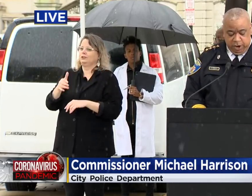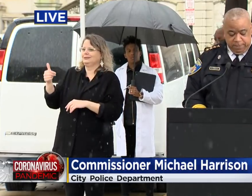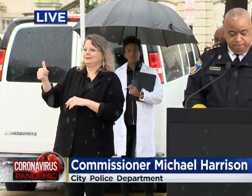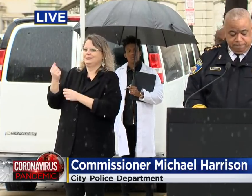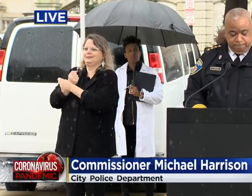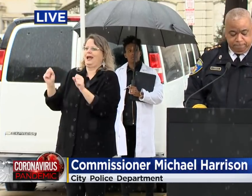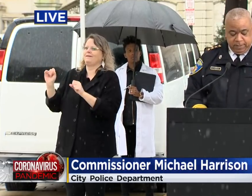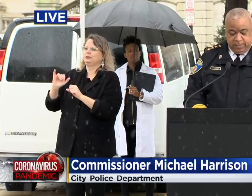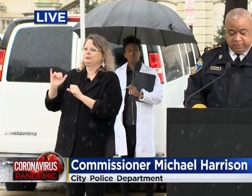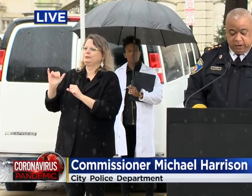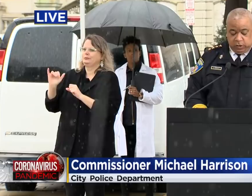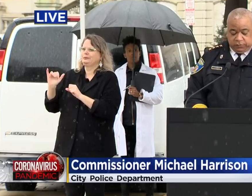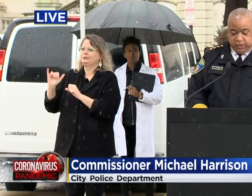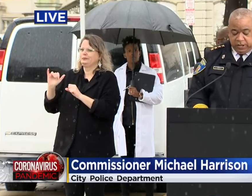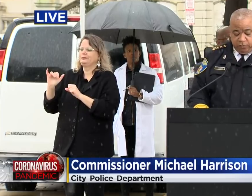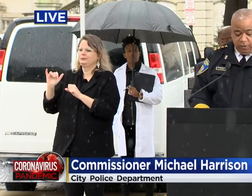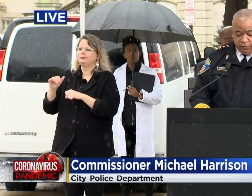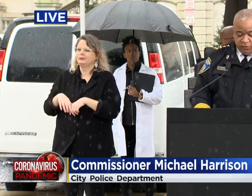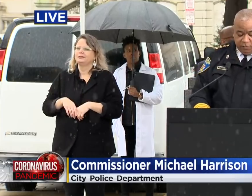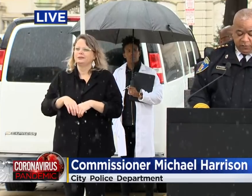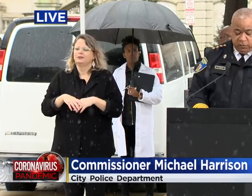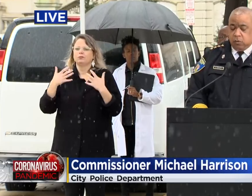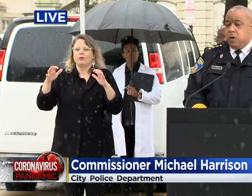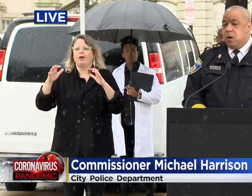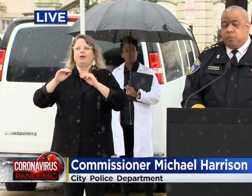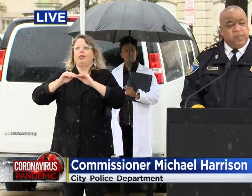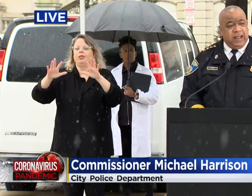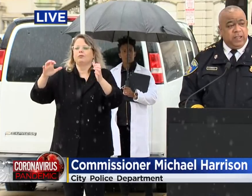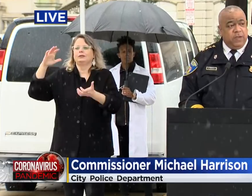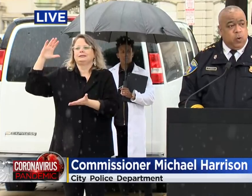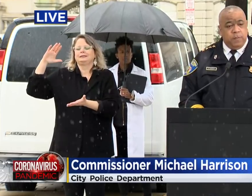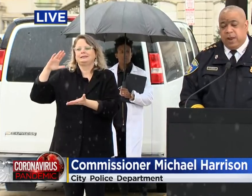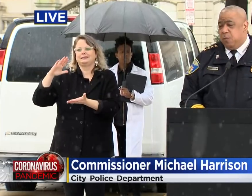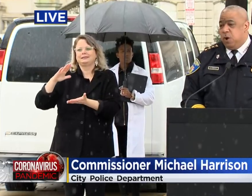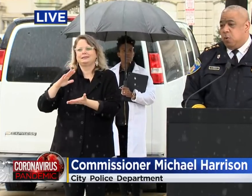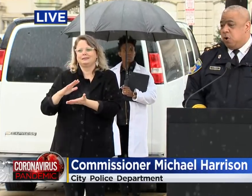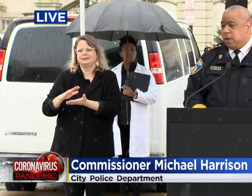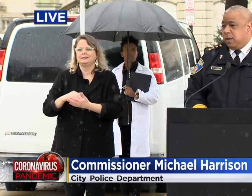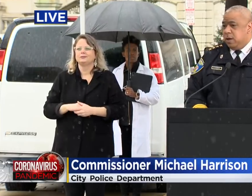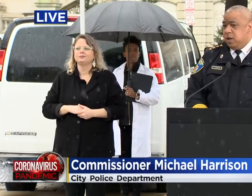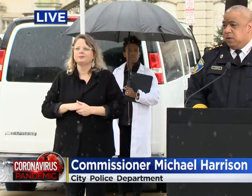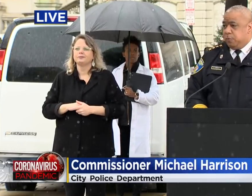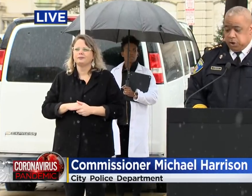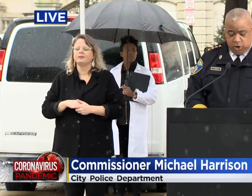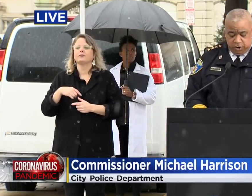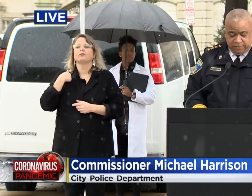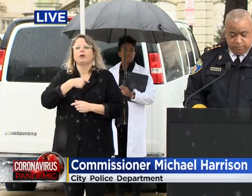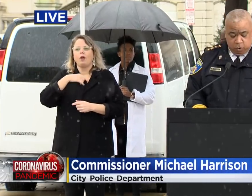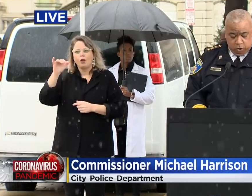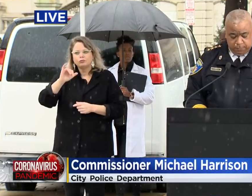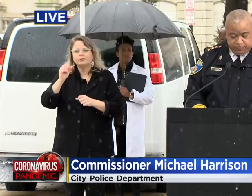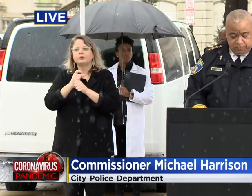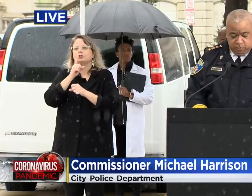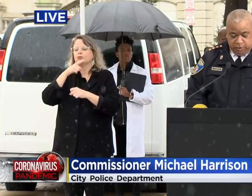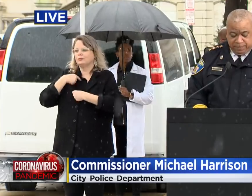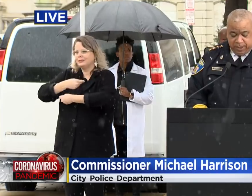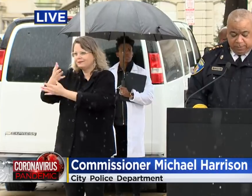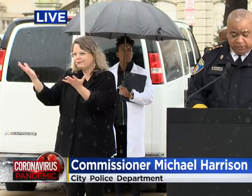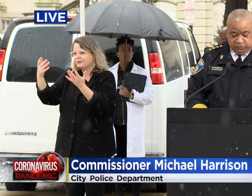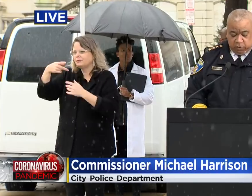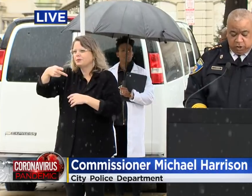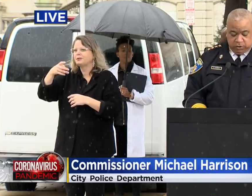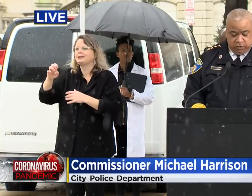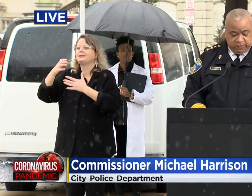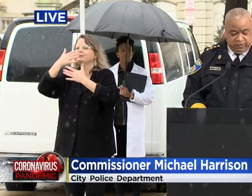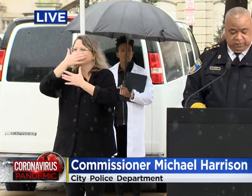the spread. This includes the distribution of personal protective equipment, and we are working to procure even more, ramping